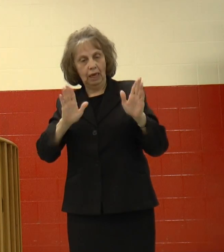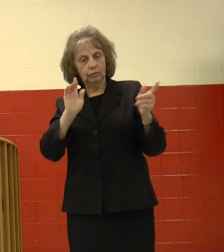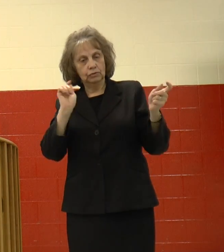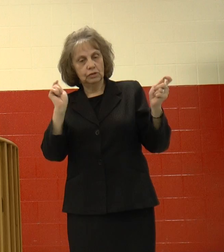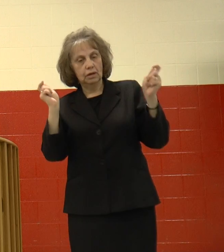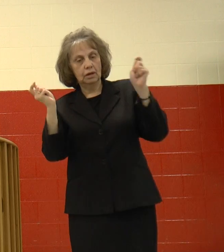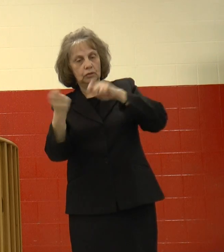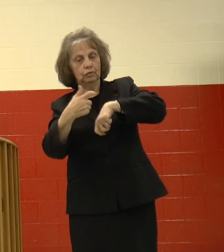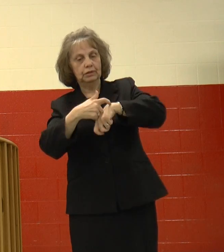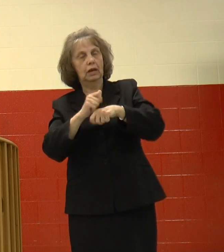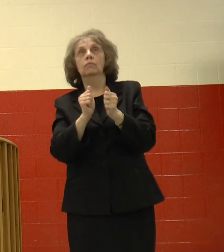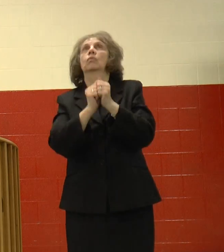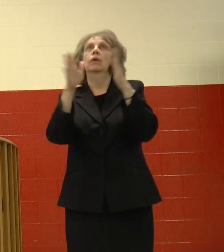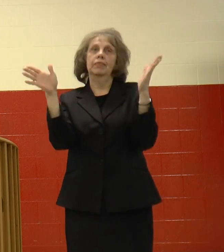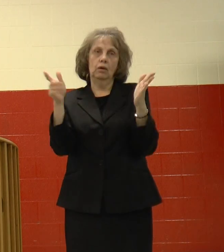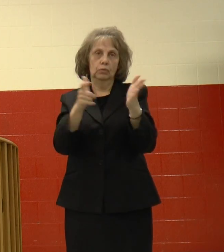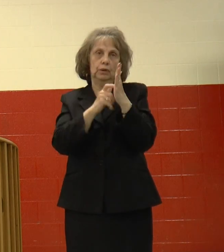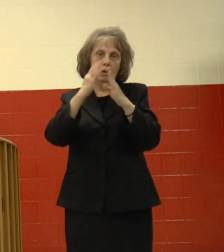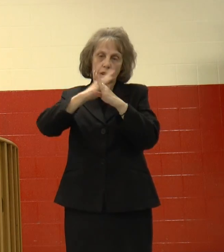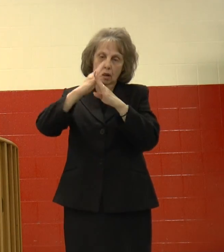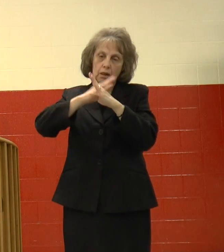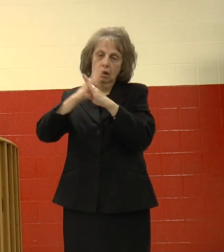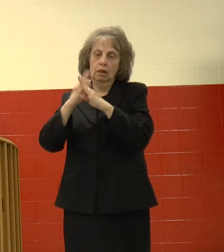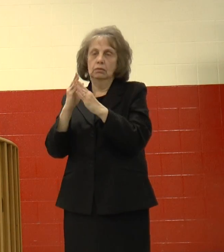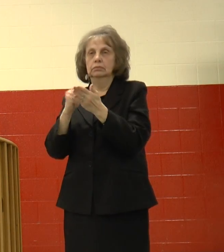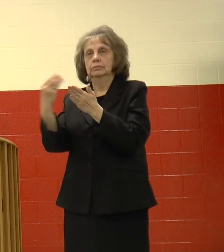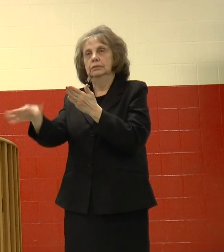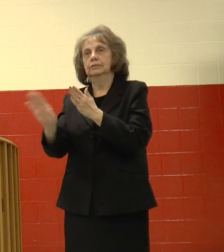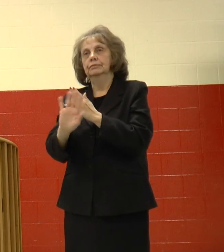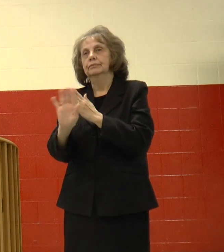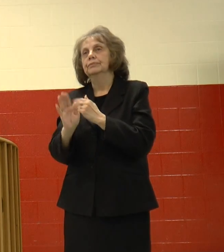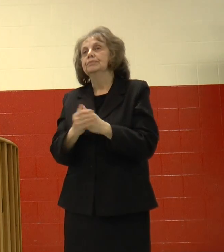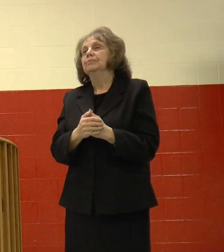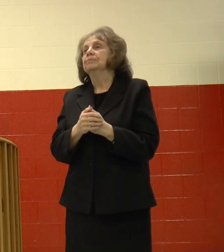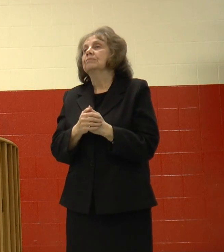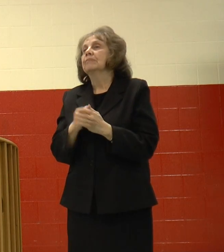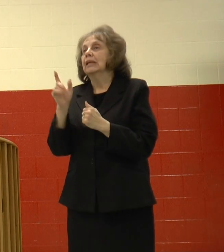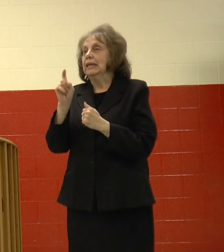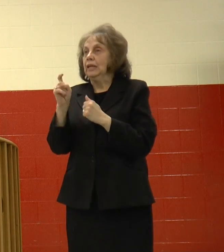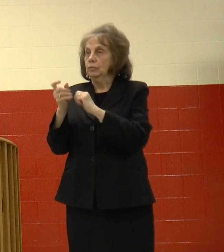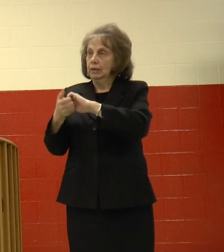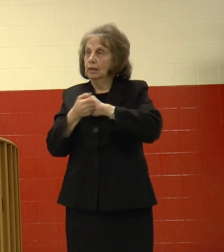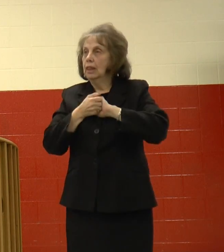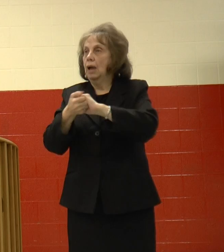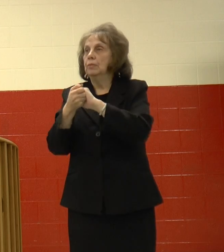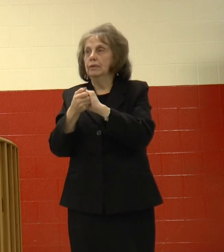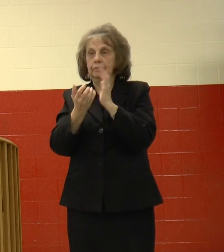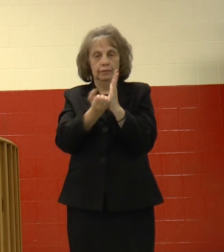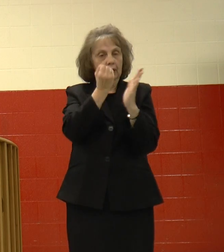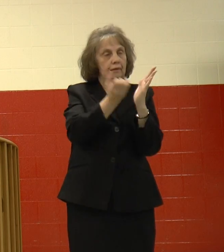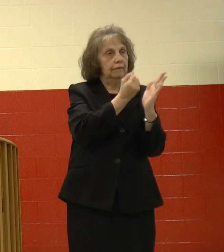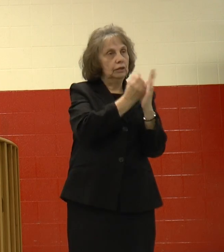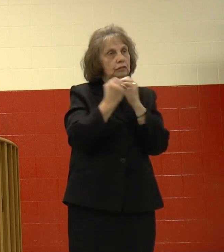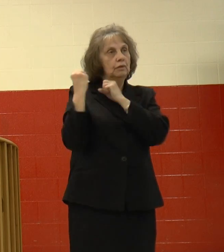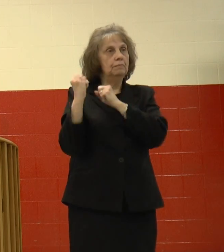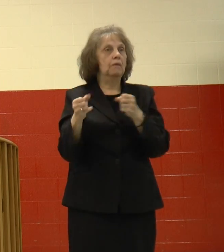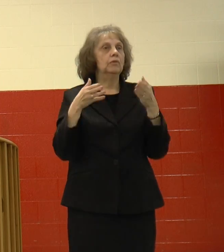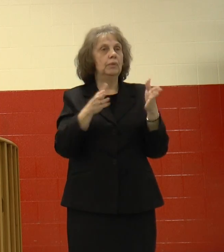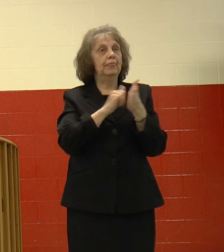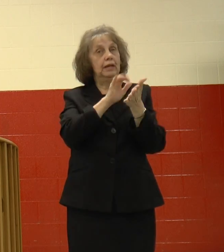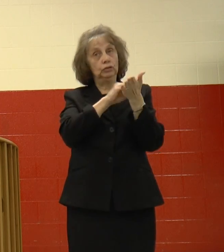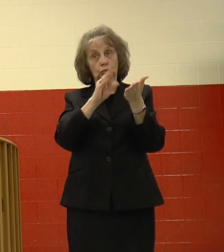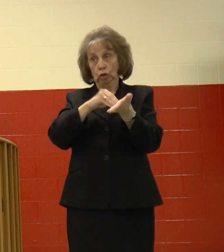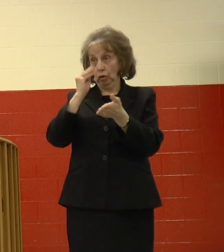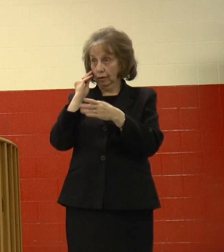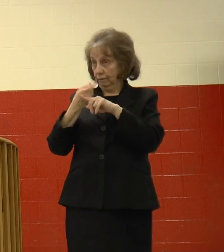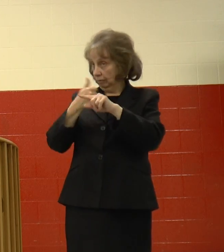over time without requiring expensive retrofits. They need to be collaborative to take advantage of the powerful ways that students learn from one